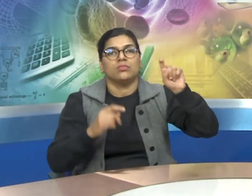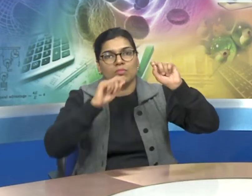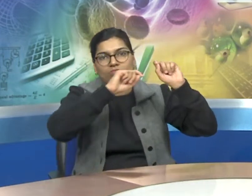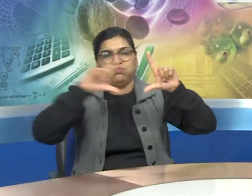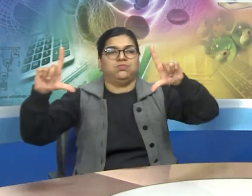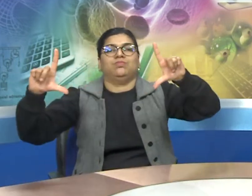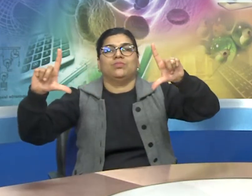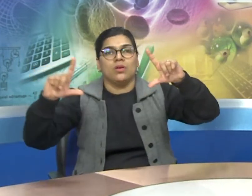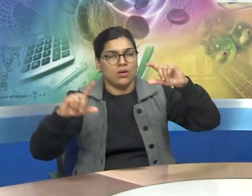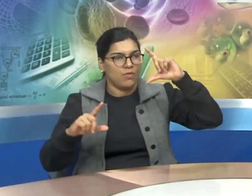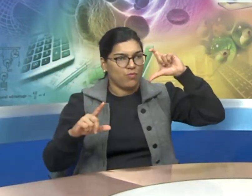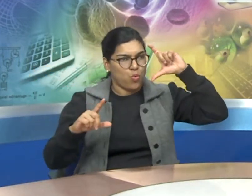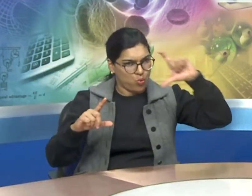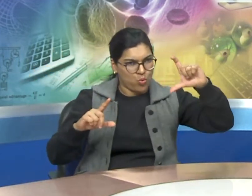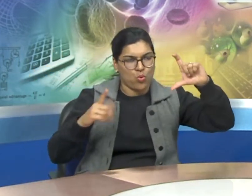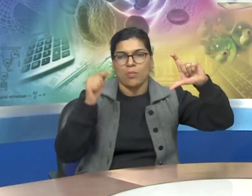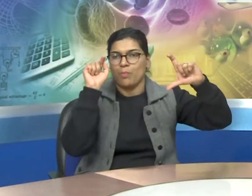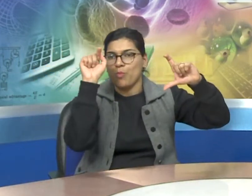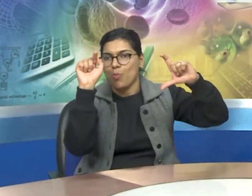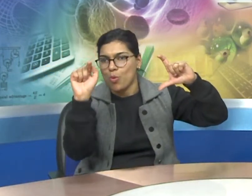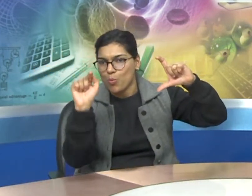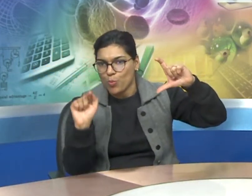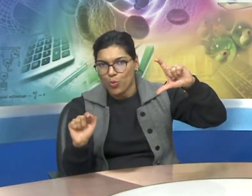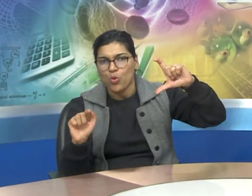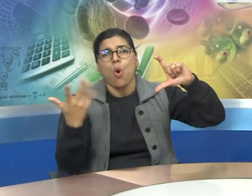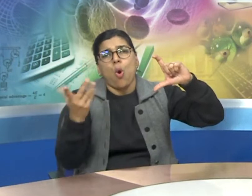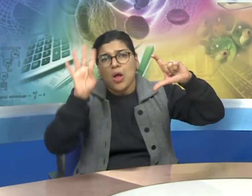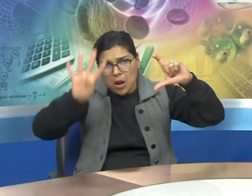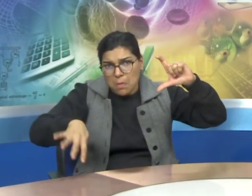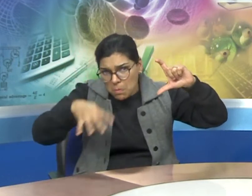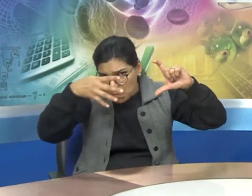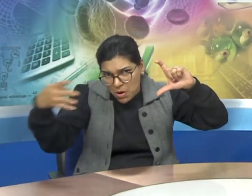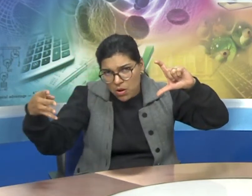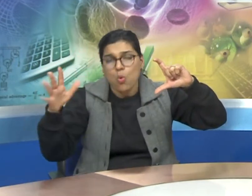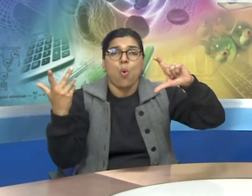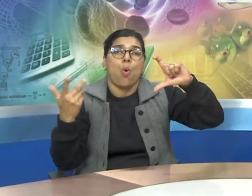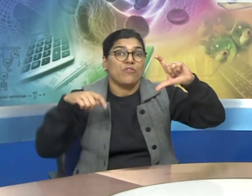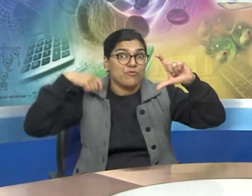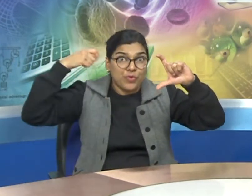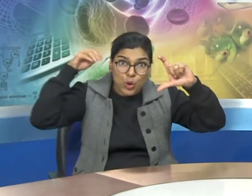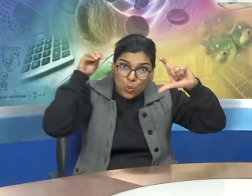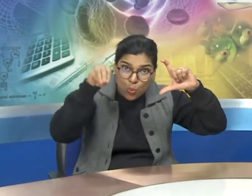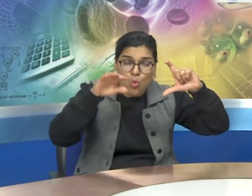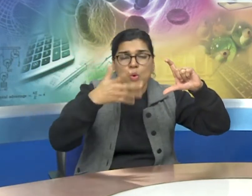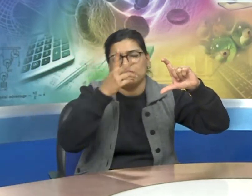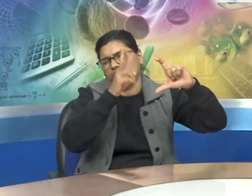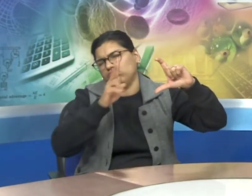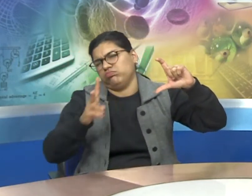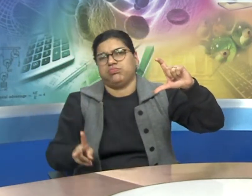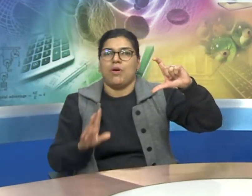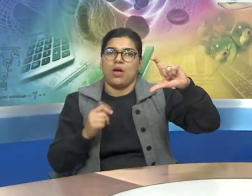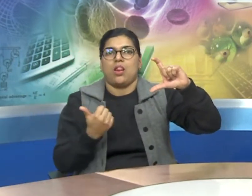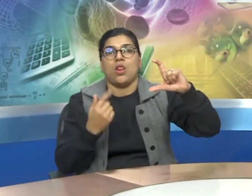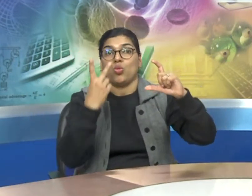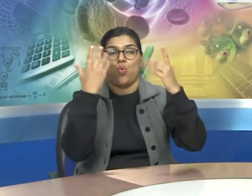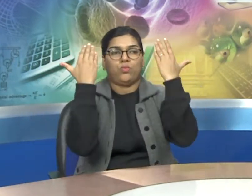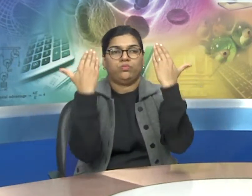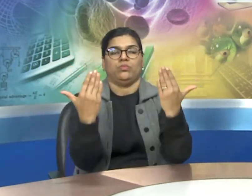that fourth option is to content. When you need two boxes in your slide, whether the two boxes are of any